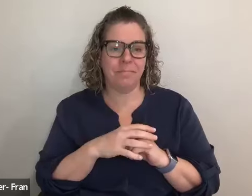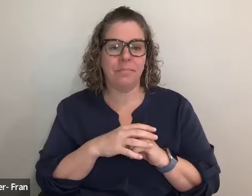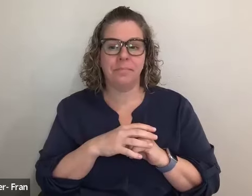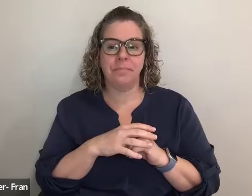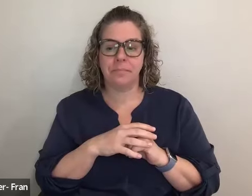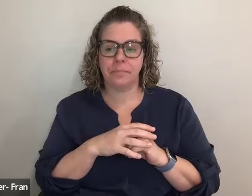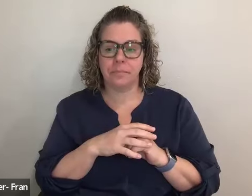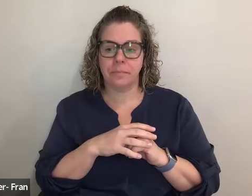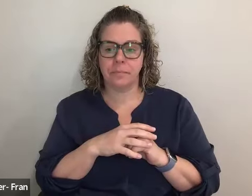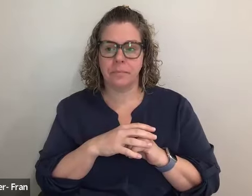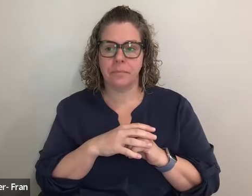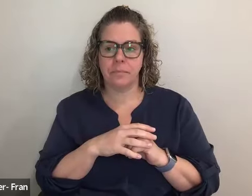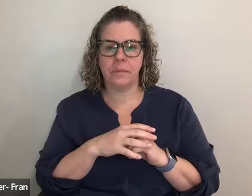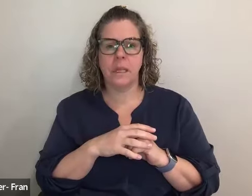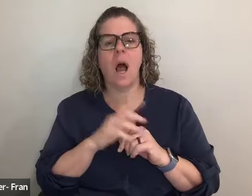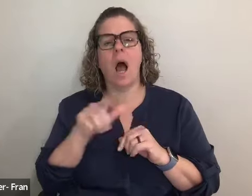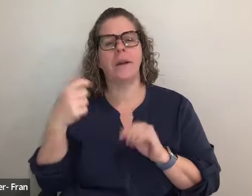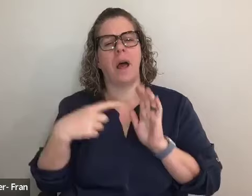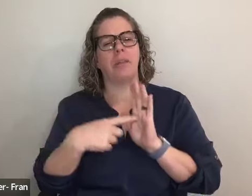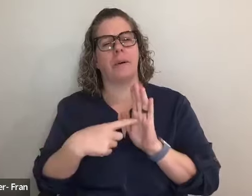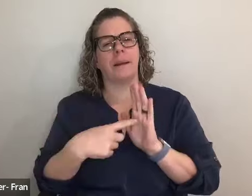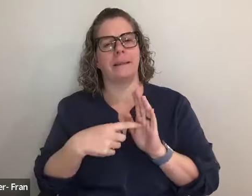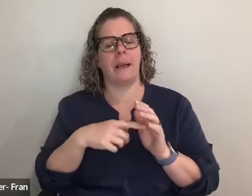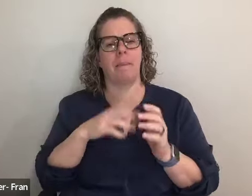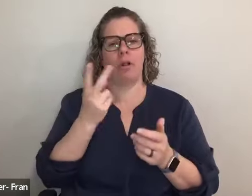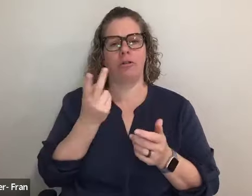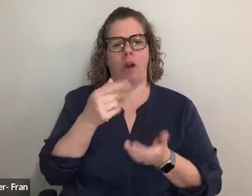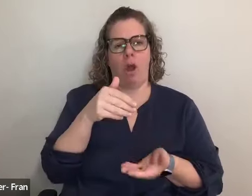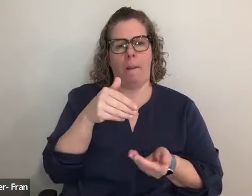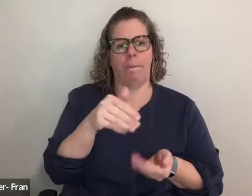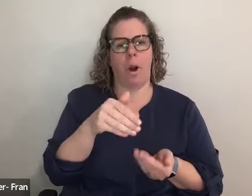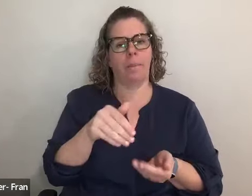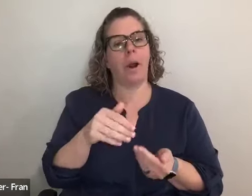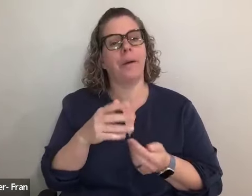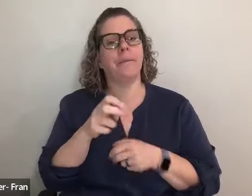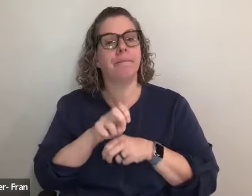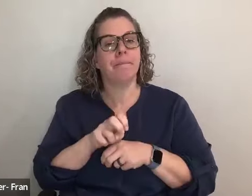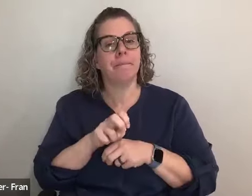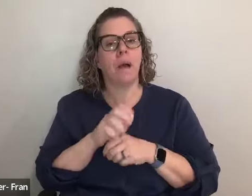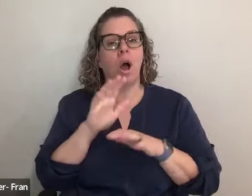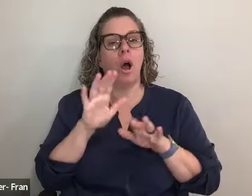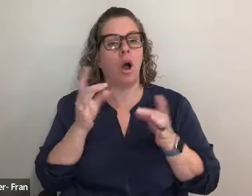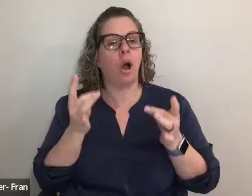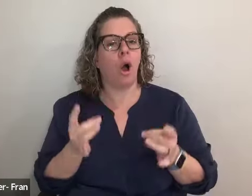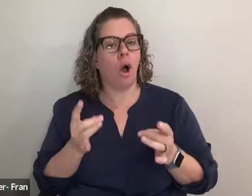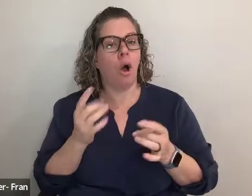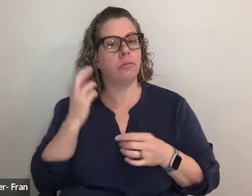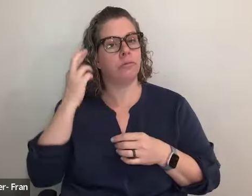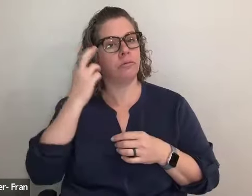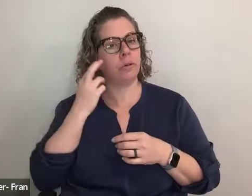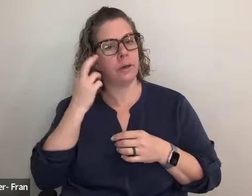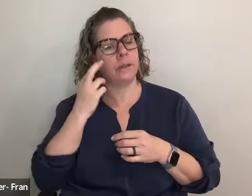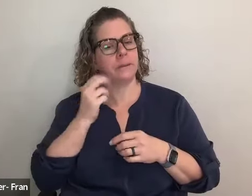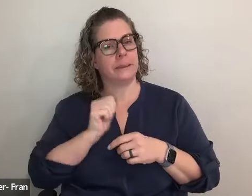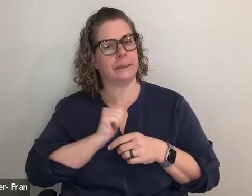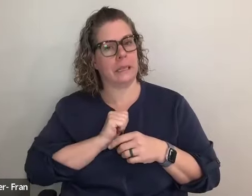Another one that I've seen is like a barking dog. So you've got your like calm, rational self, and then you